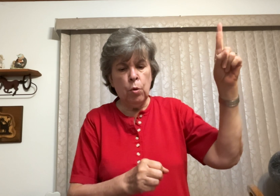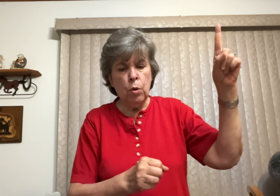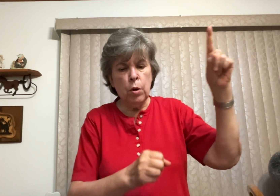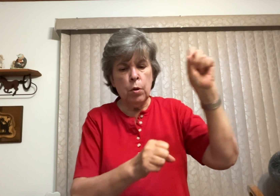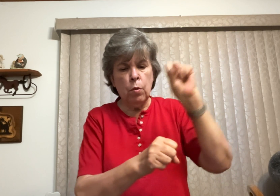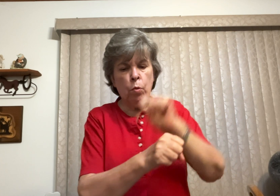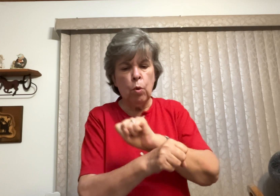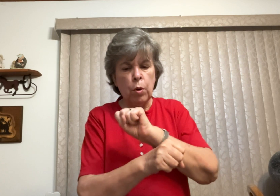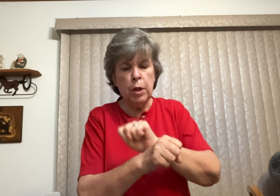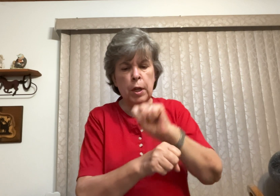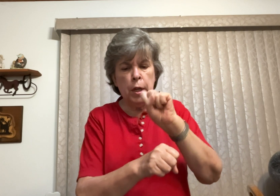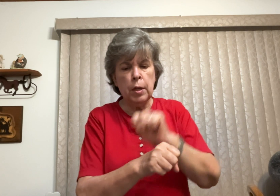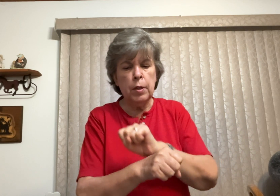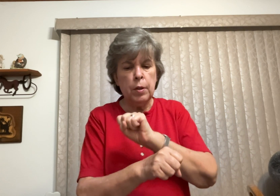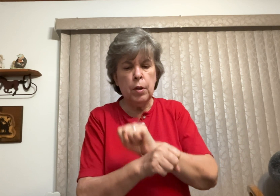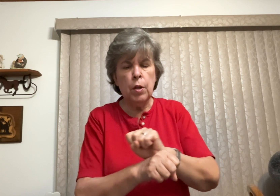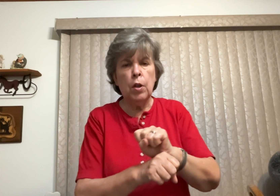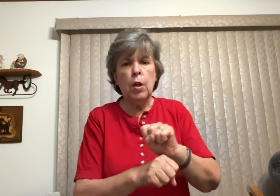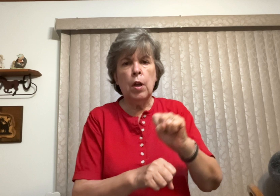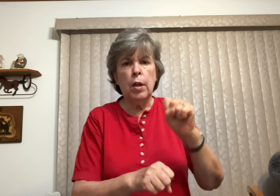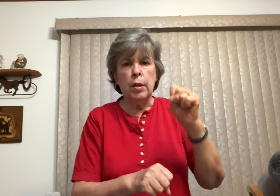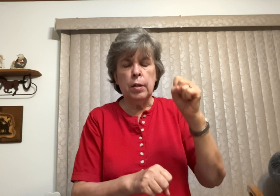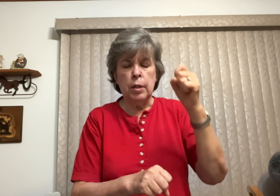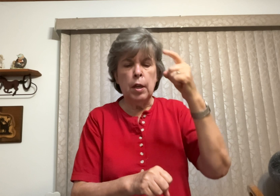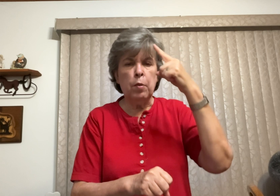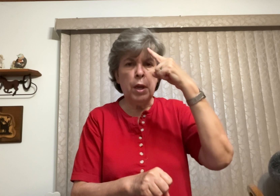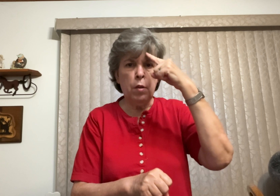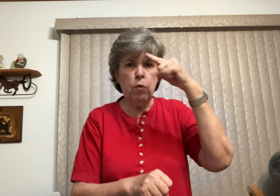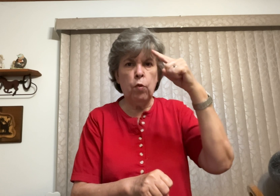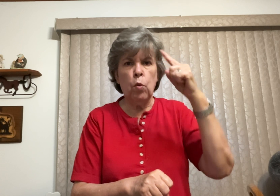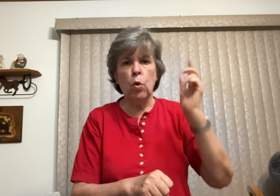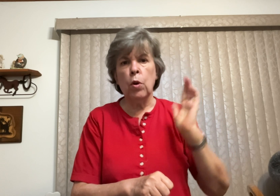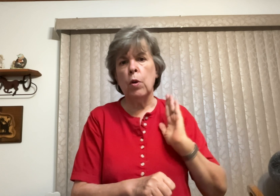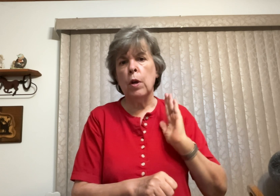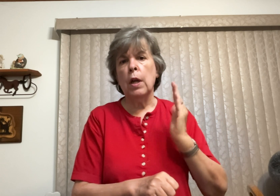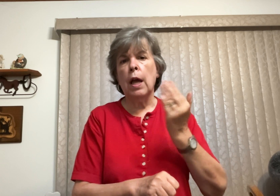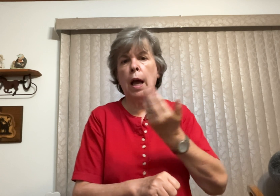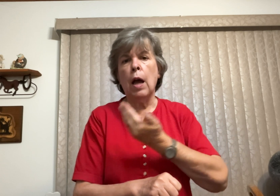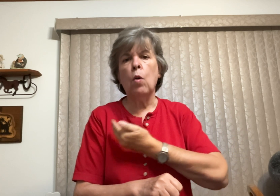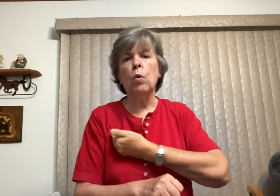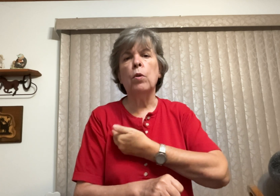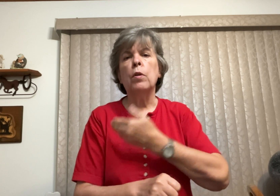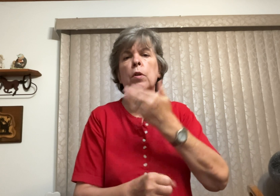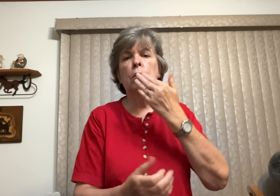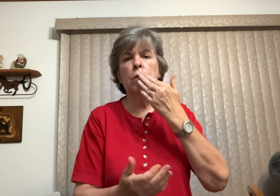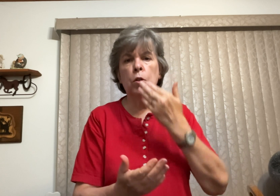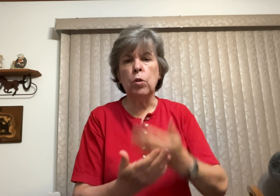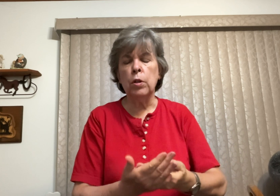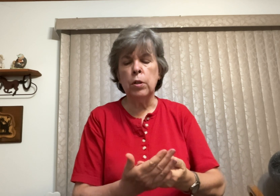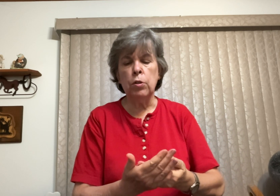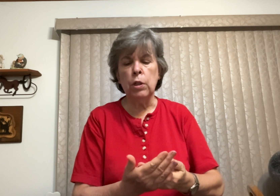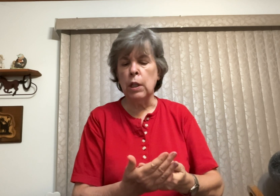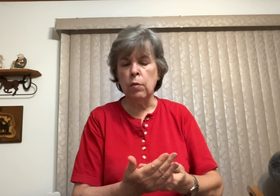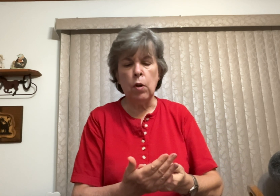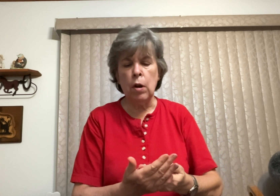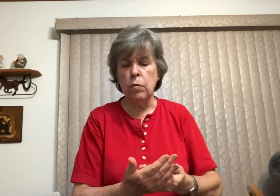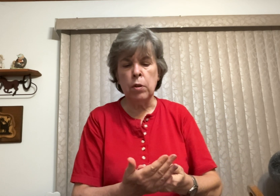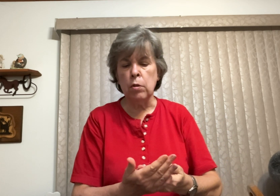You're working. Again, we have 4 hour good. You can leave off the little